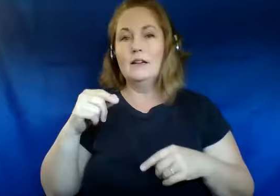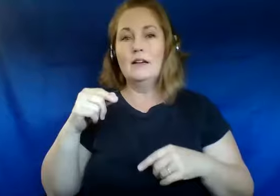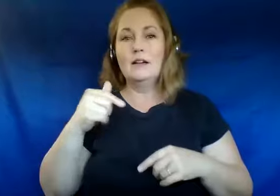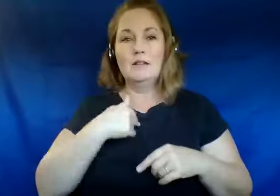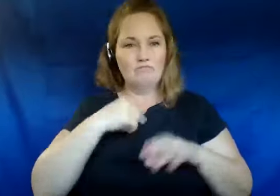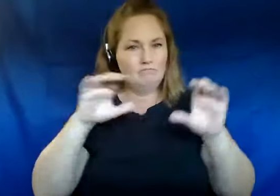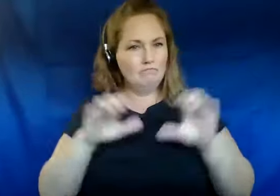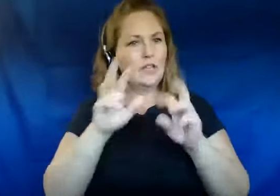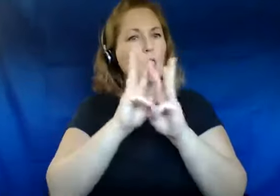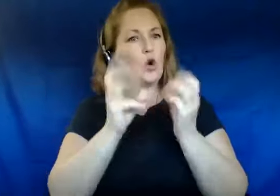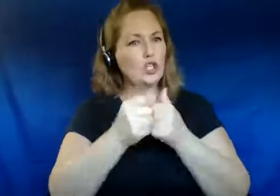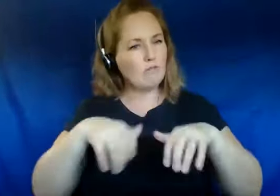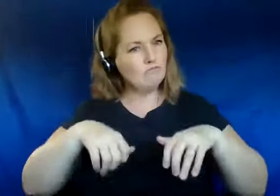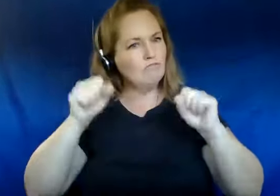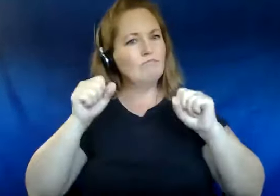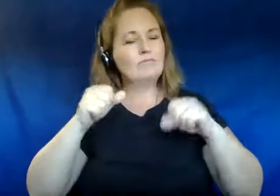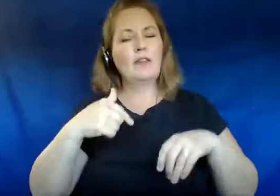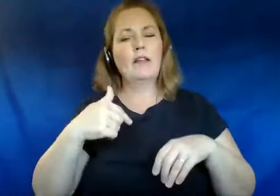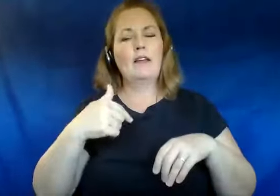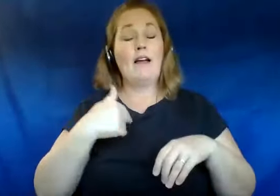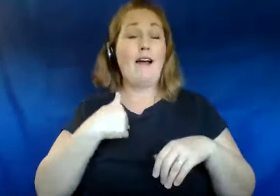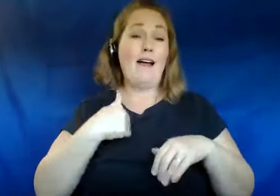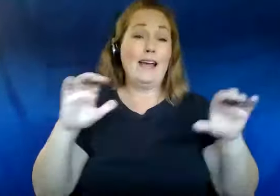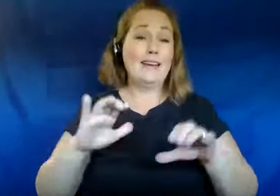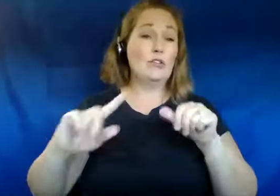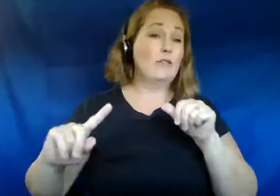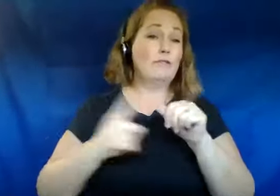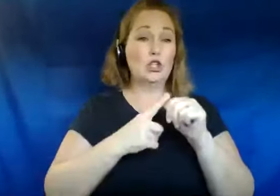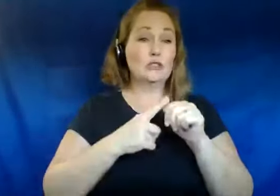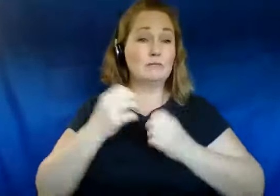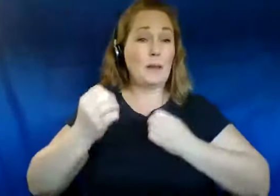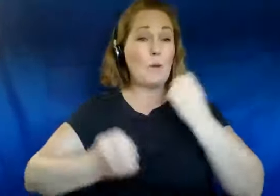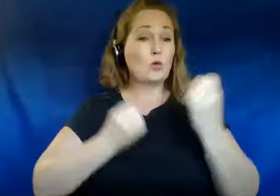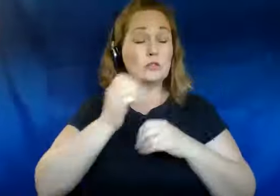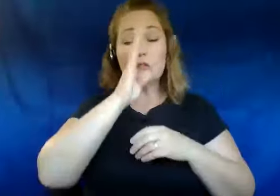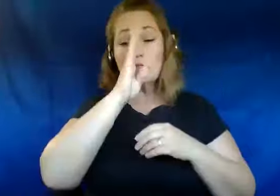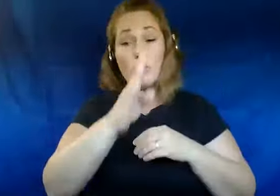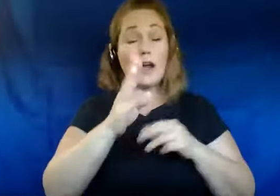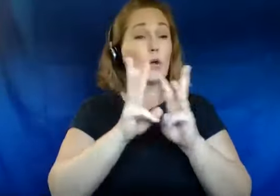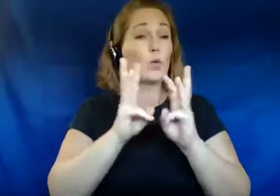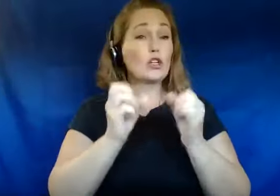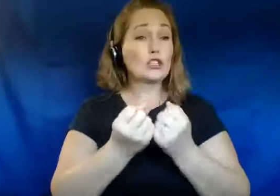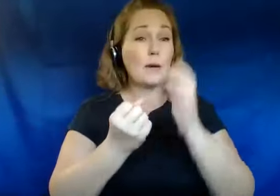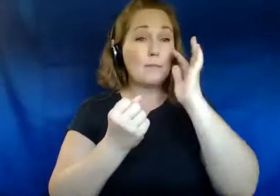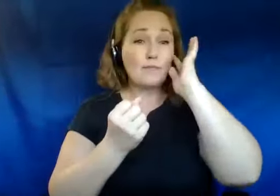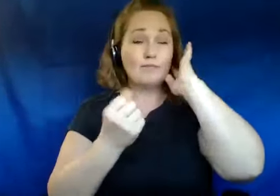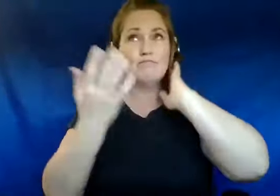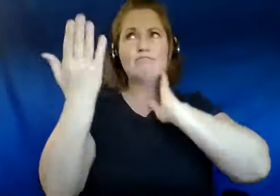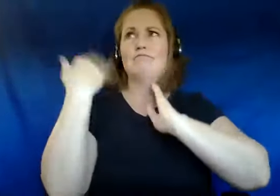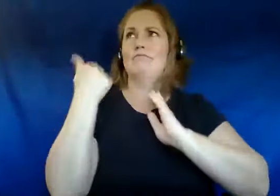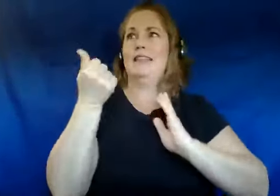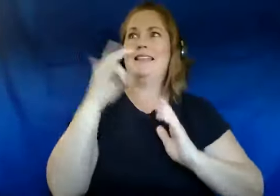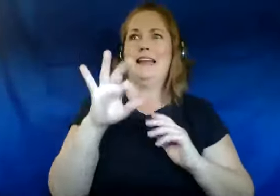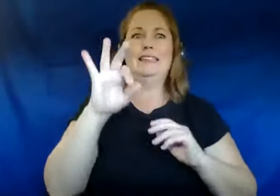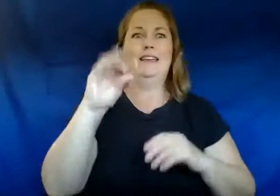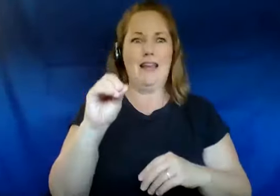do a workshop. And I did the very first emotional sobriety workshop in